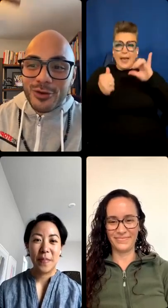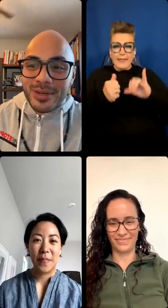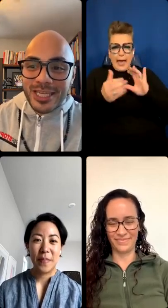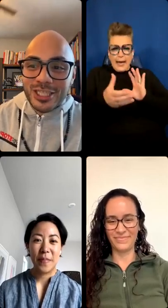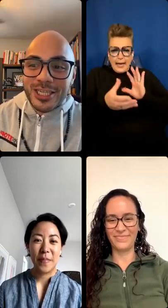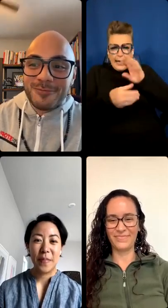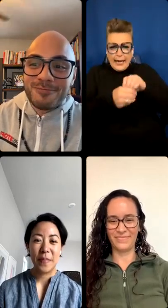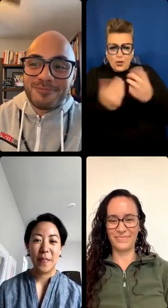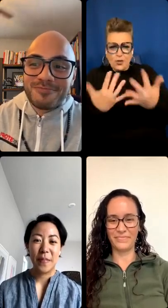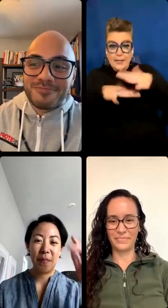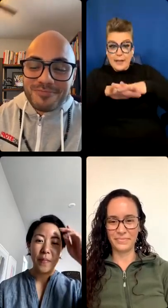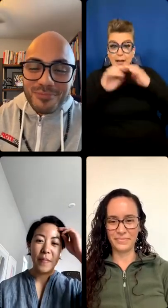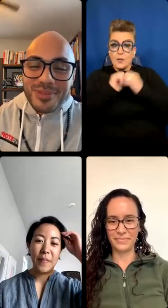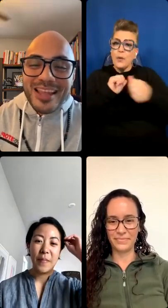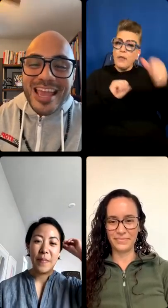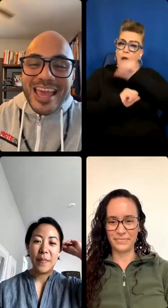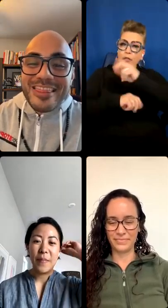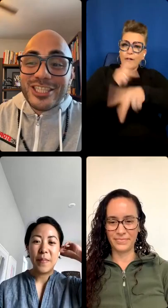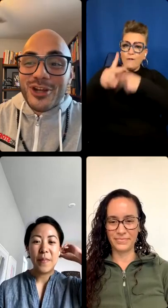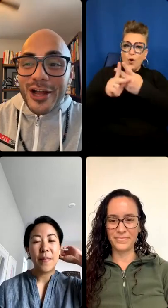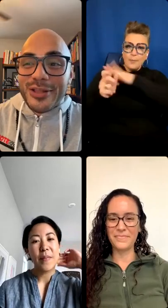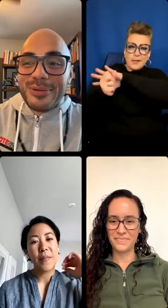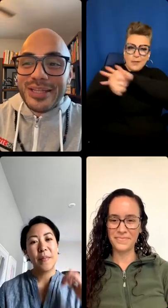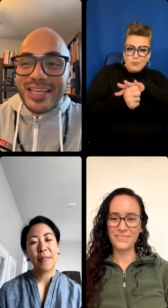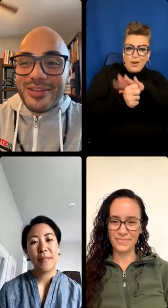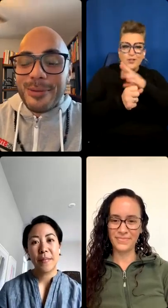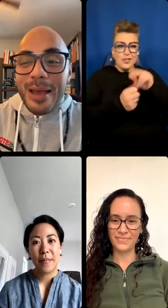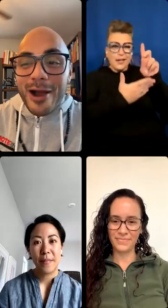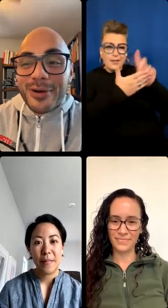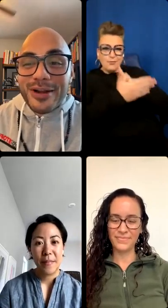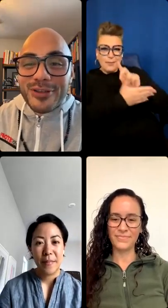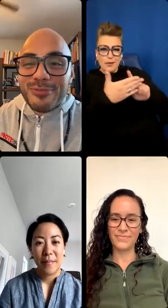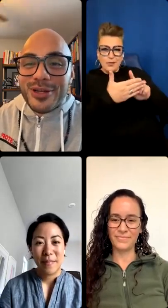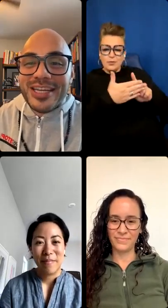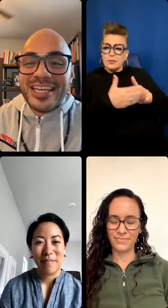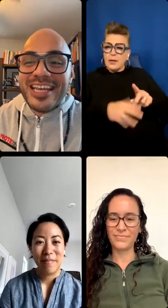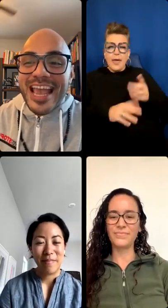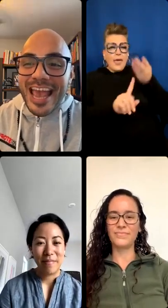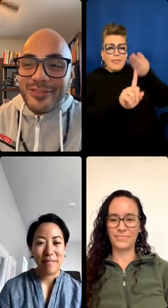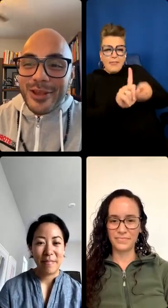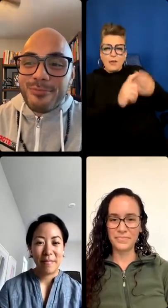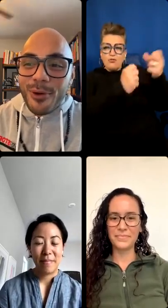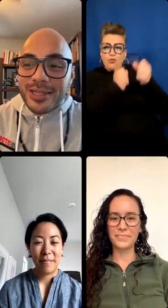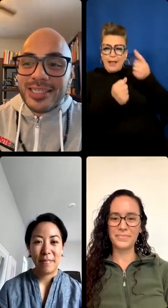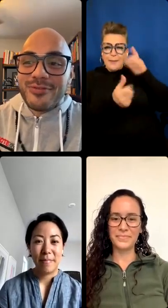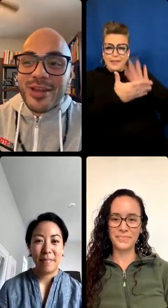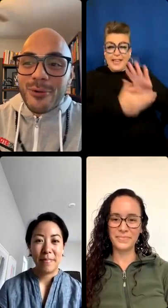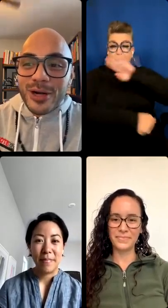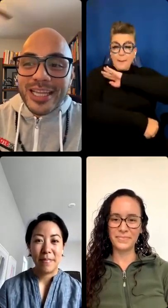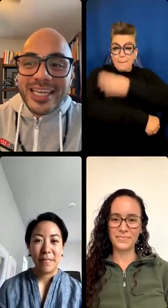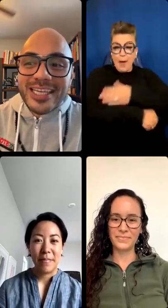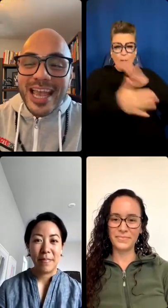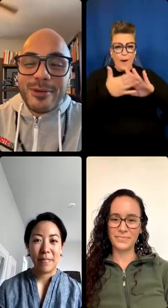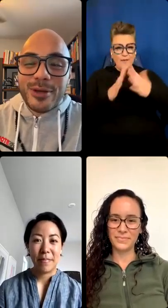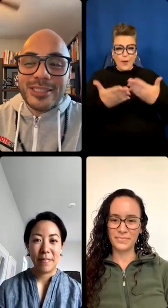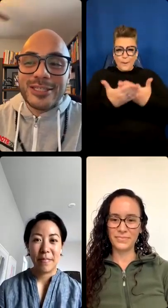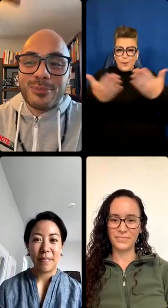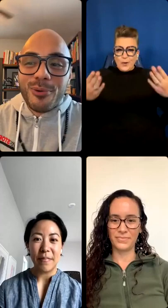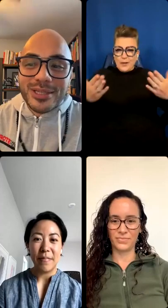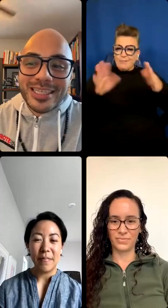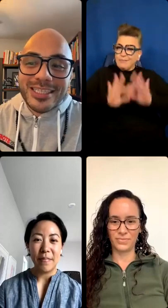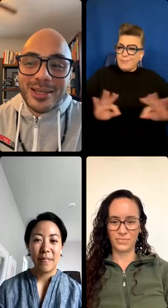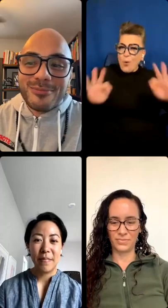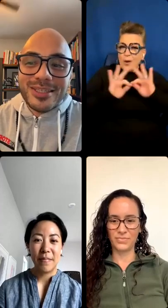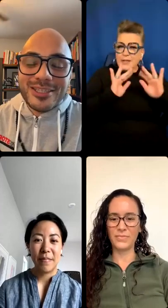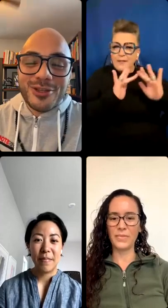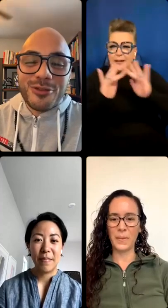and discrimination. They strongly believe in the power of community and the importance of networking and building